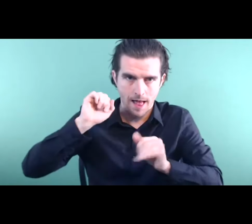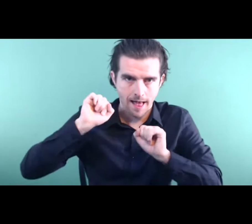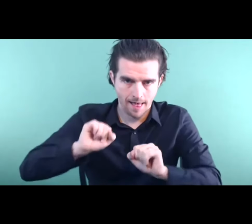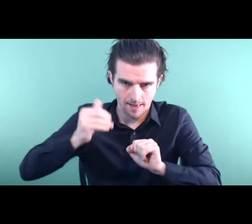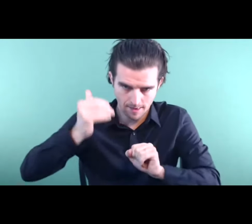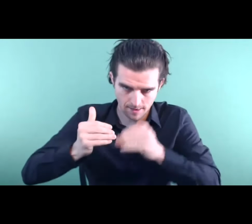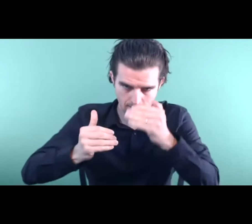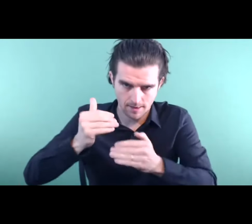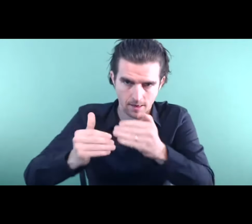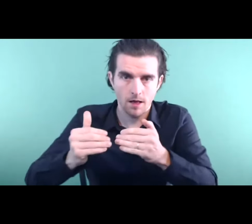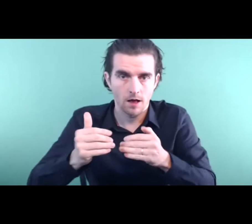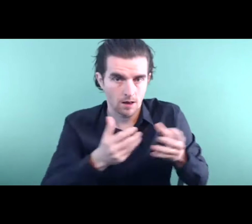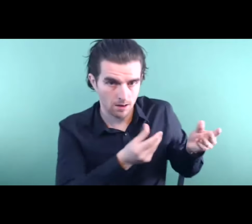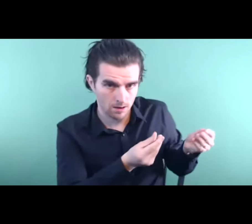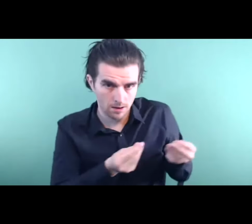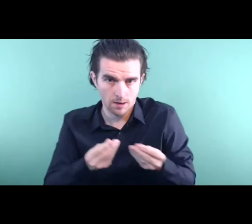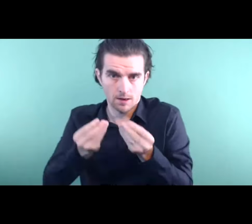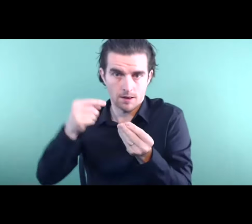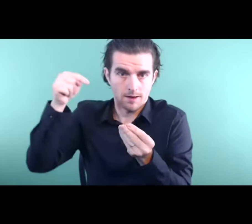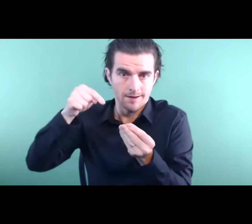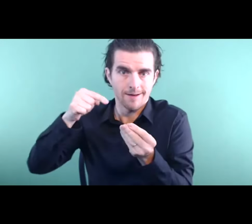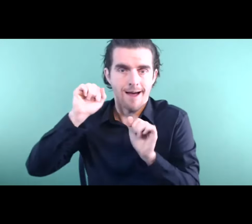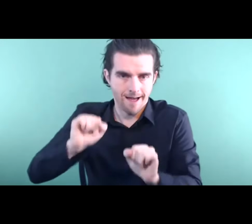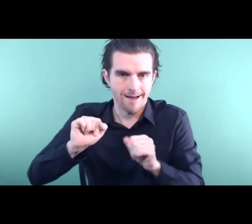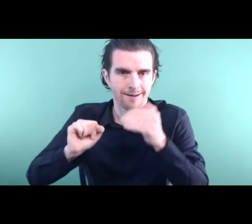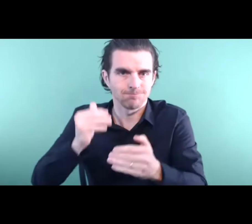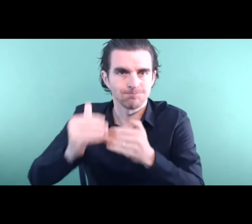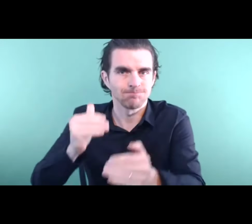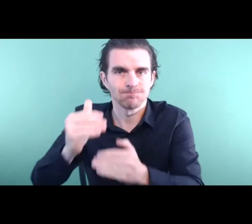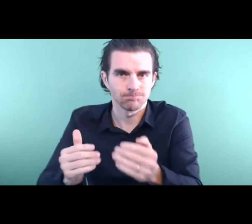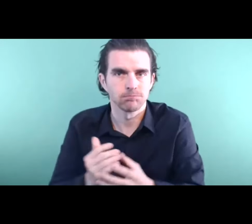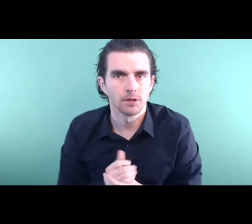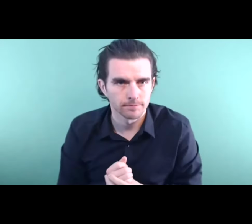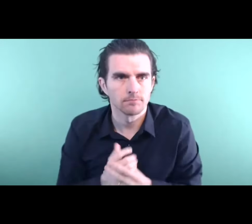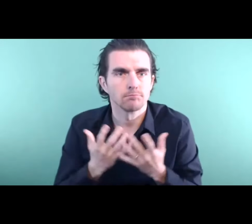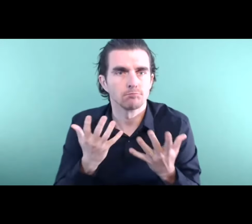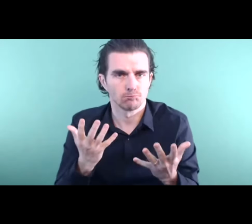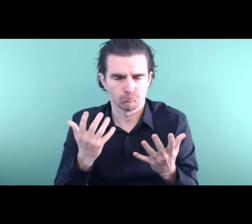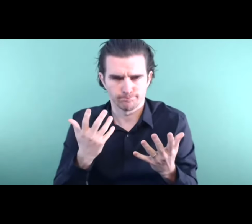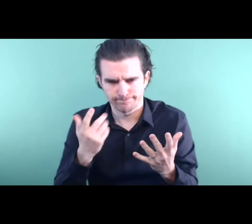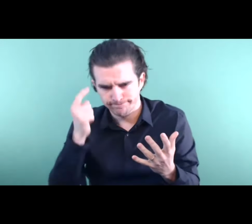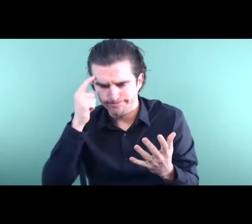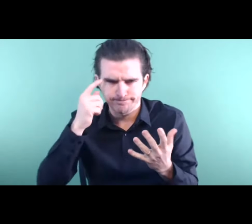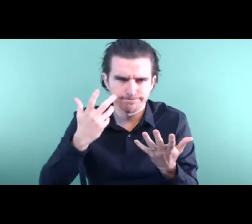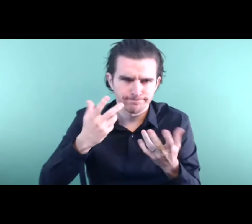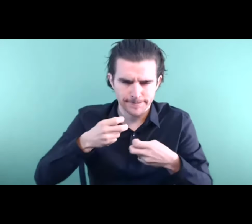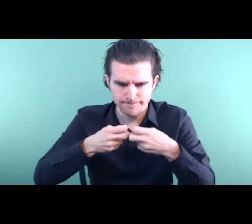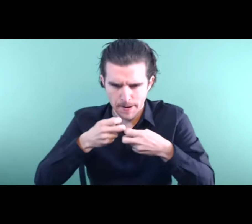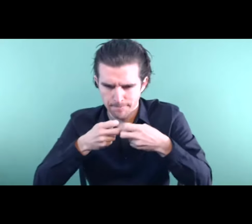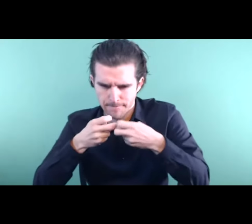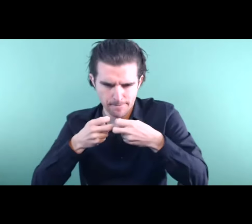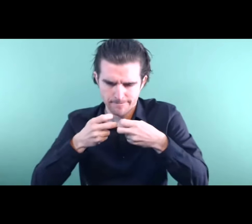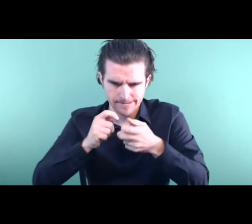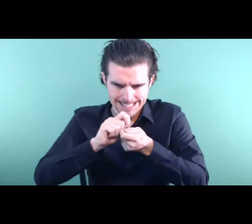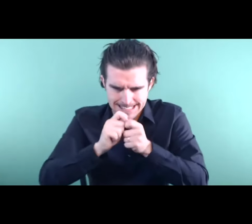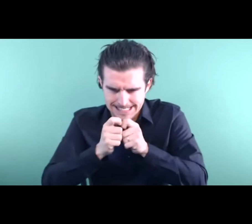17 of the Convention, how do we move forward to prohibit coercion on the basis of disabilities? We are faced with the